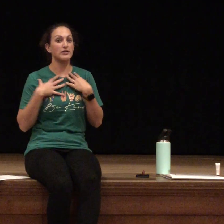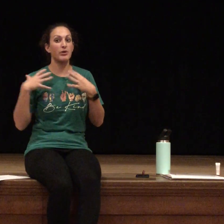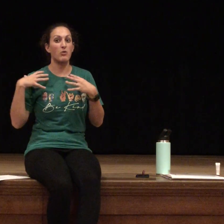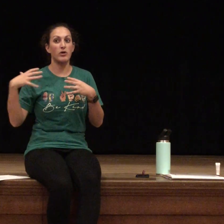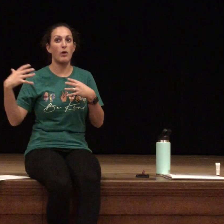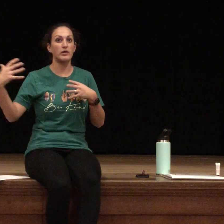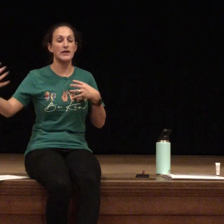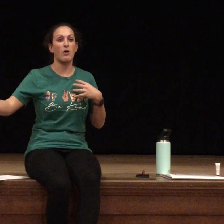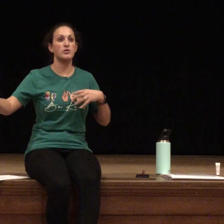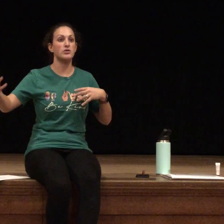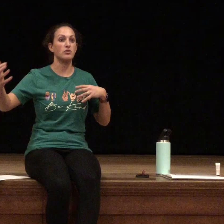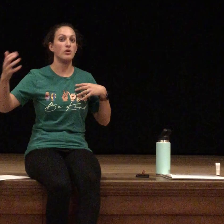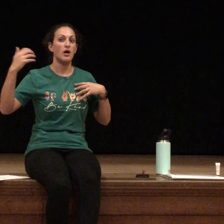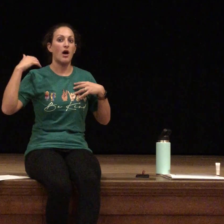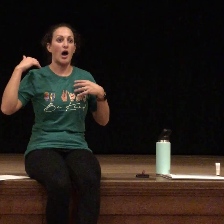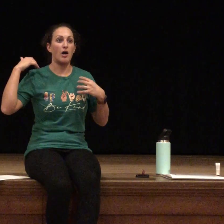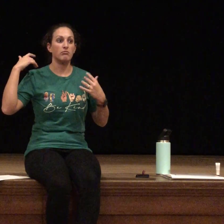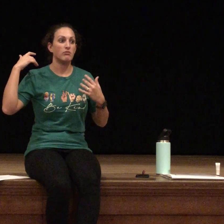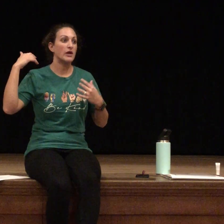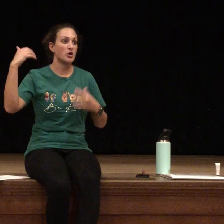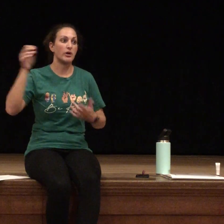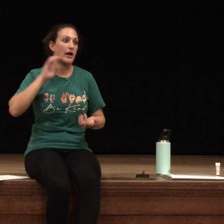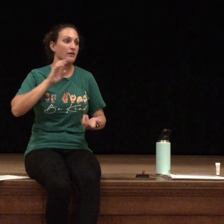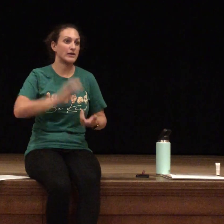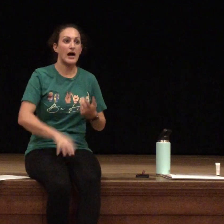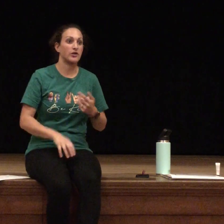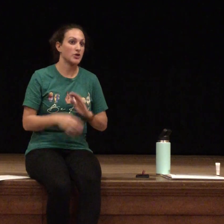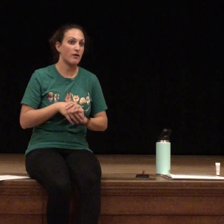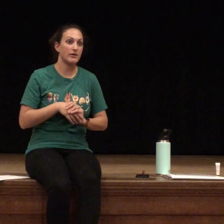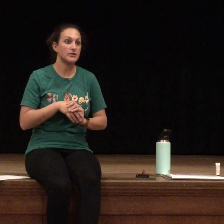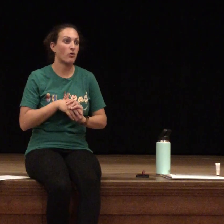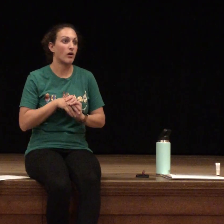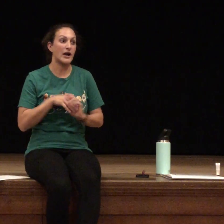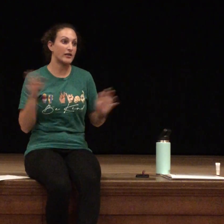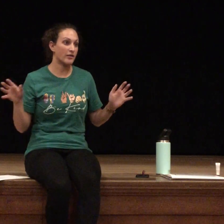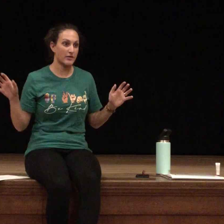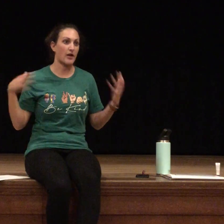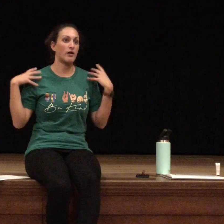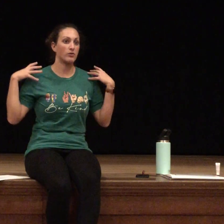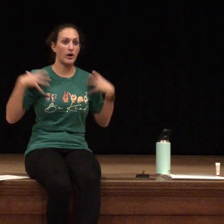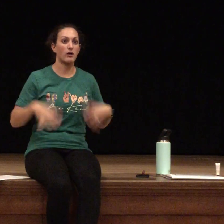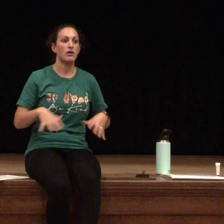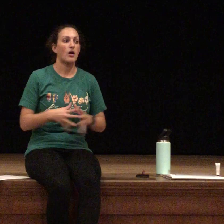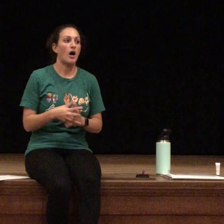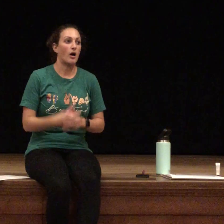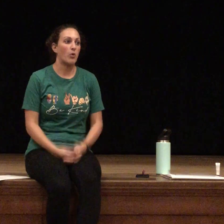but I wouldn't wear this out to interpreting at like a doctor's office or anything like that. I would wear more of a